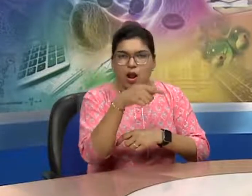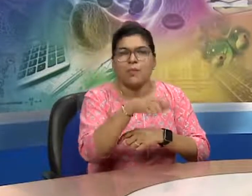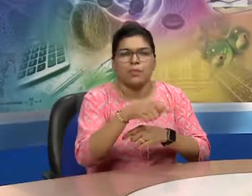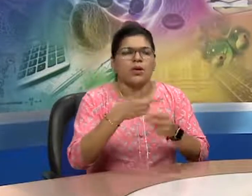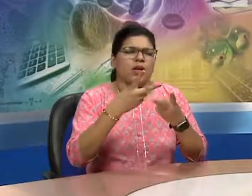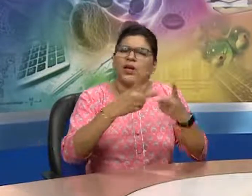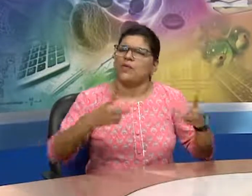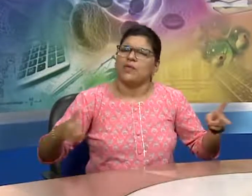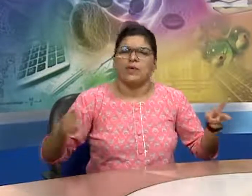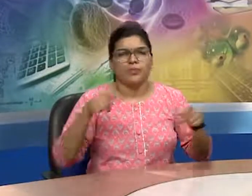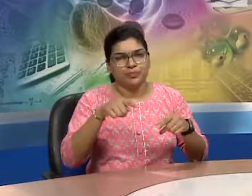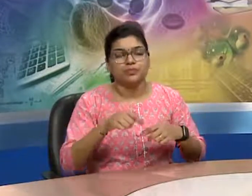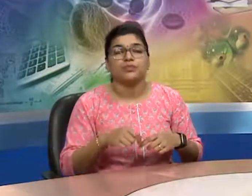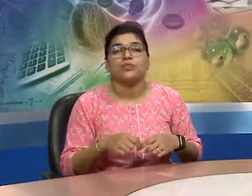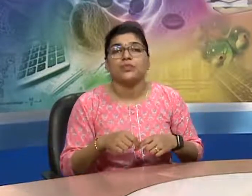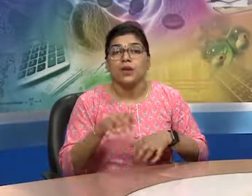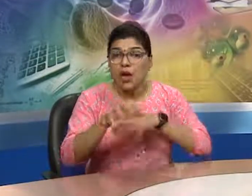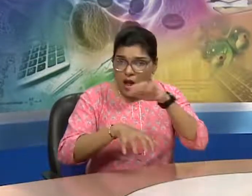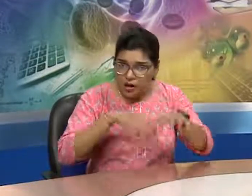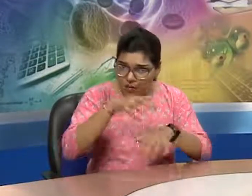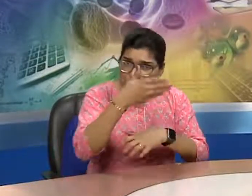Different animals have different kinds of fur.